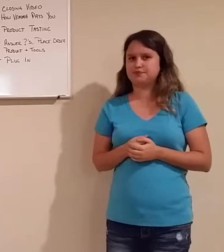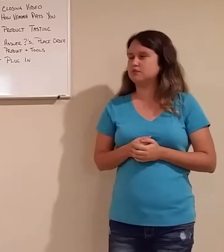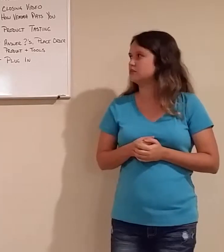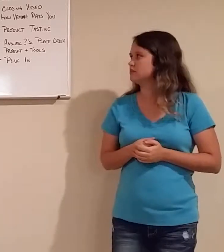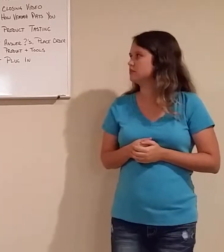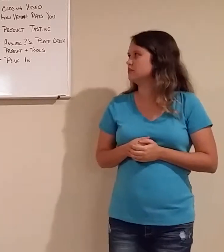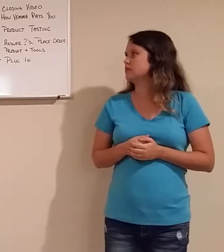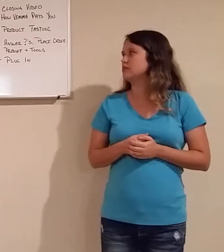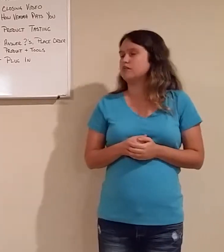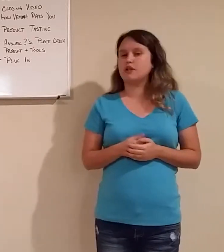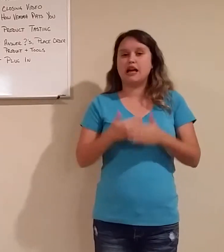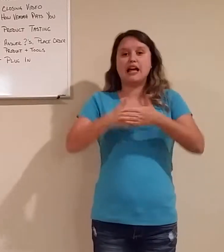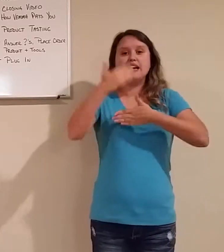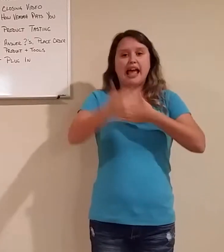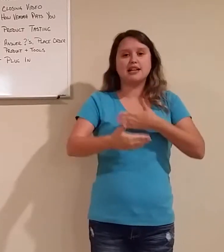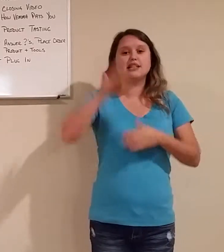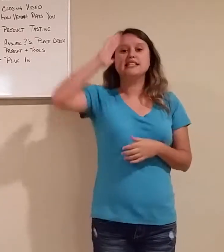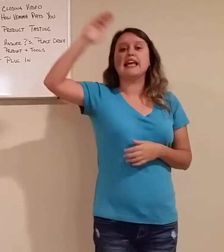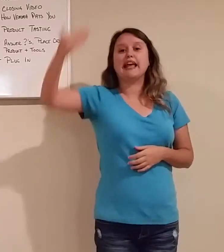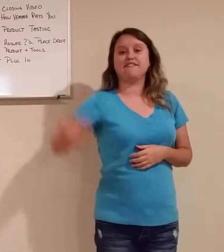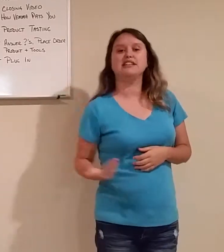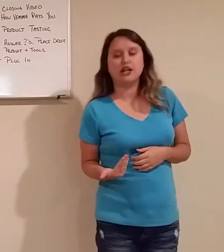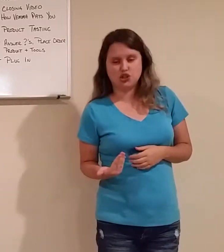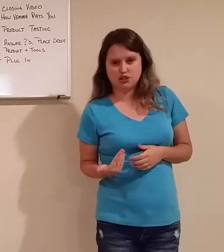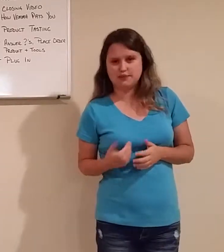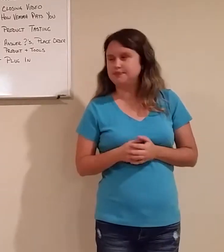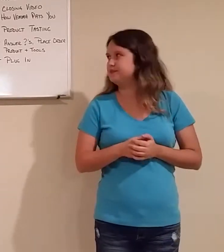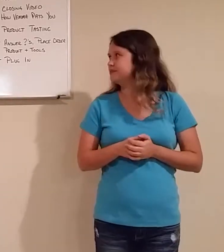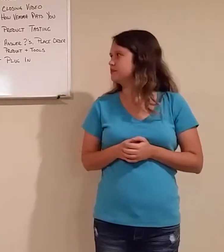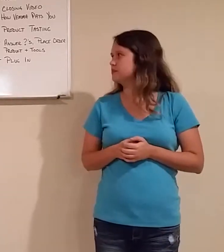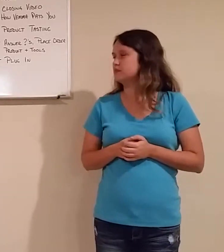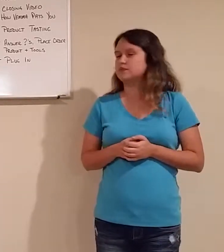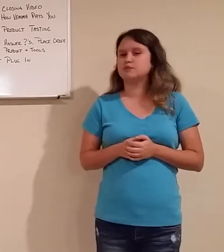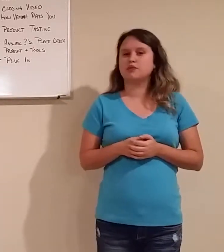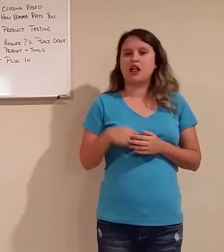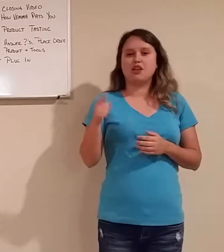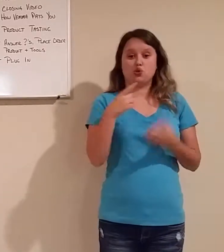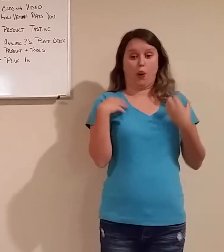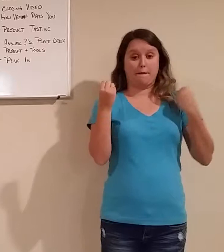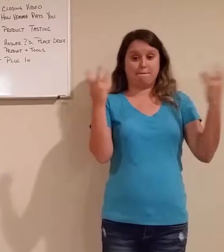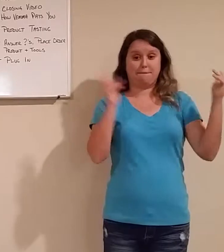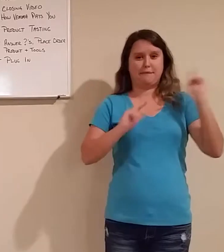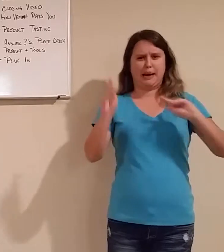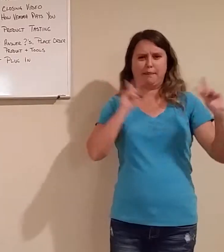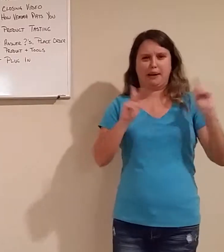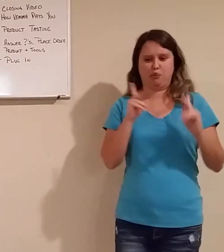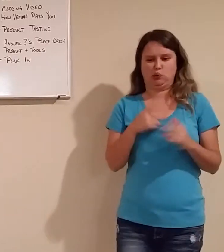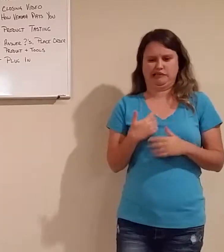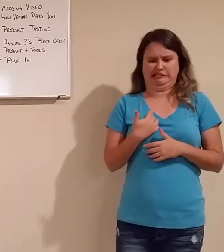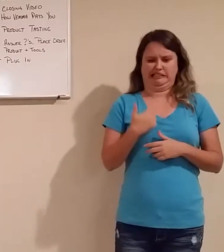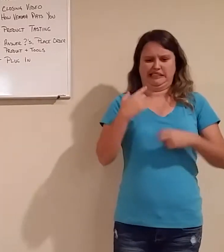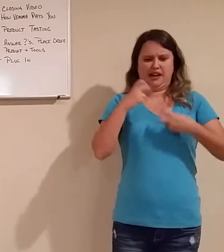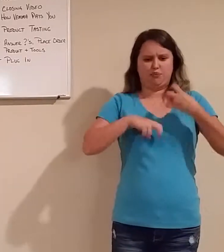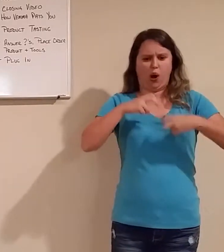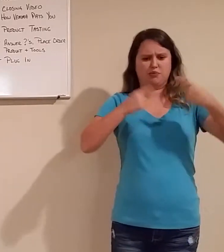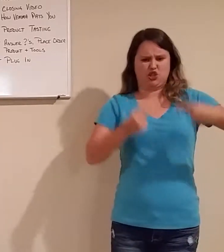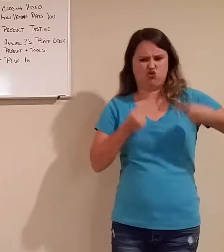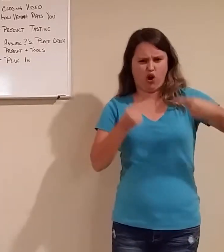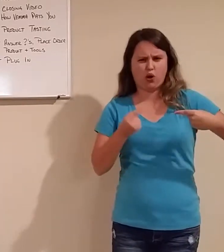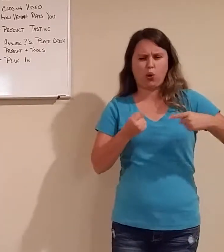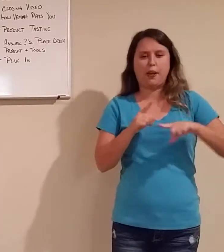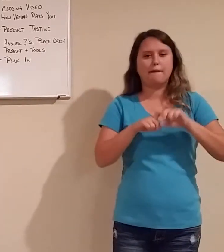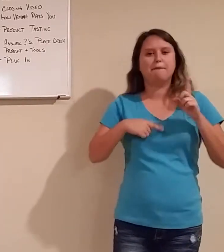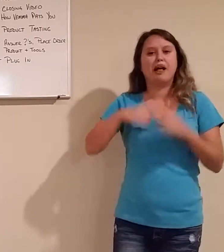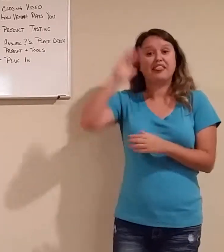going to move on to the invitation. This is where a lot of people come upon stumbling blocks. But the invitation